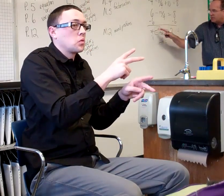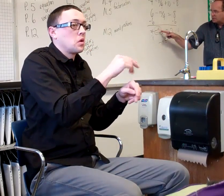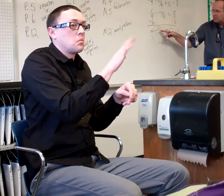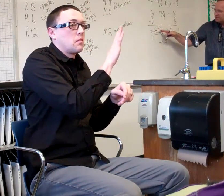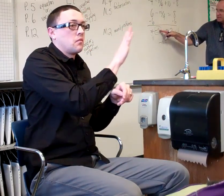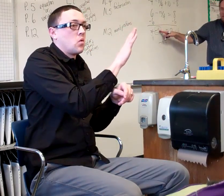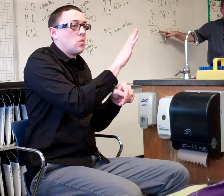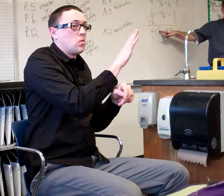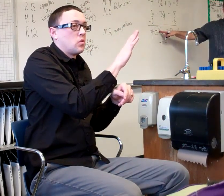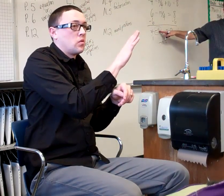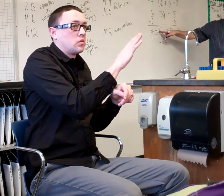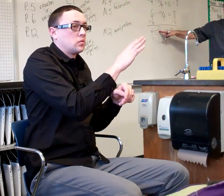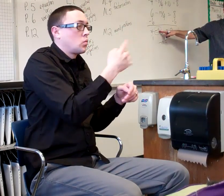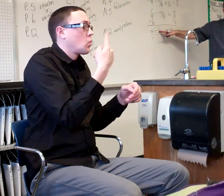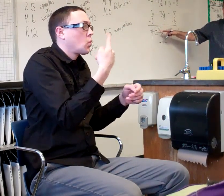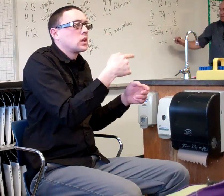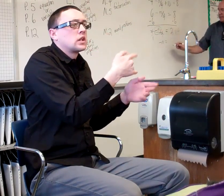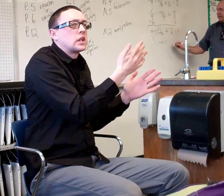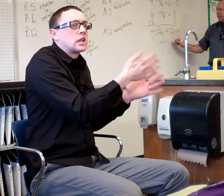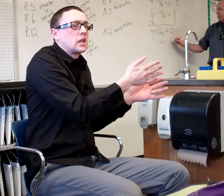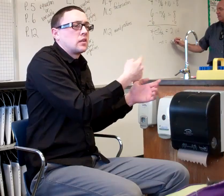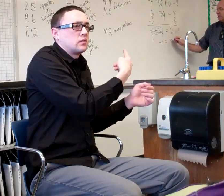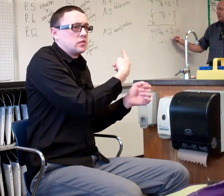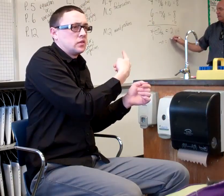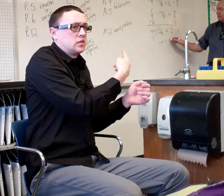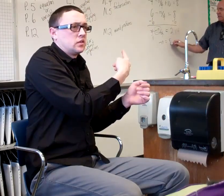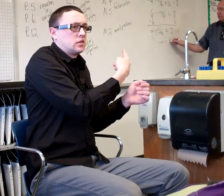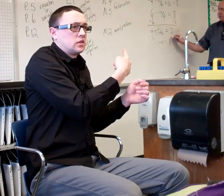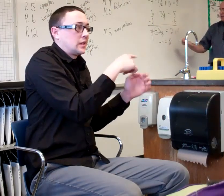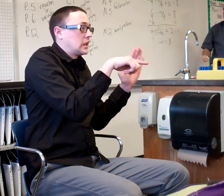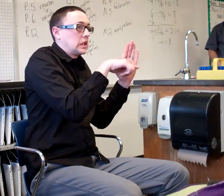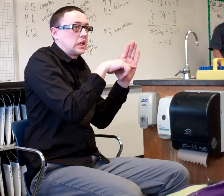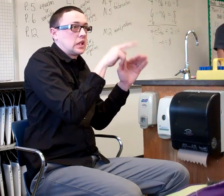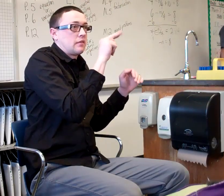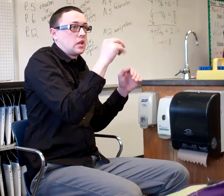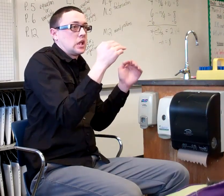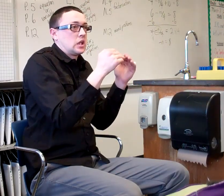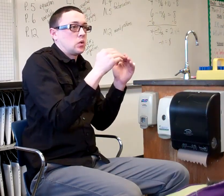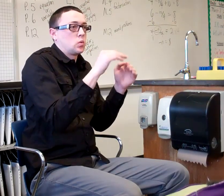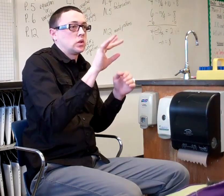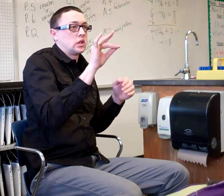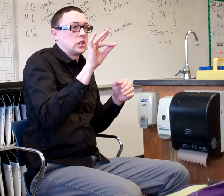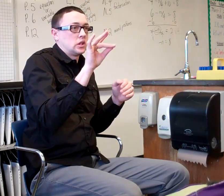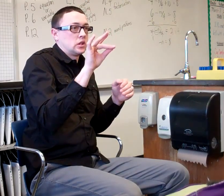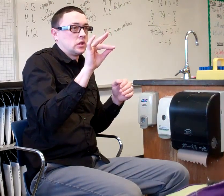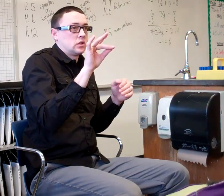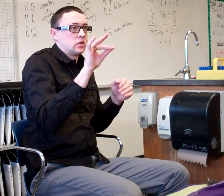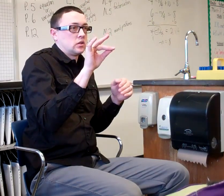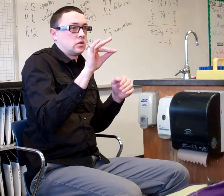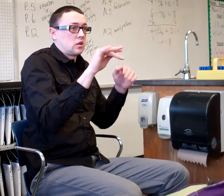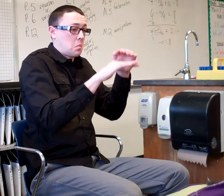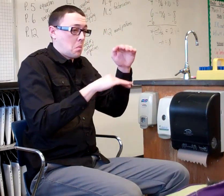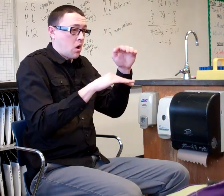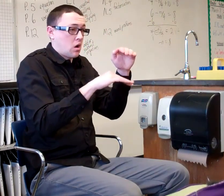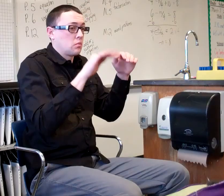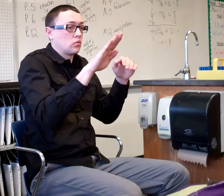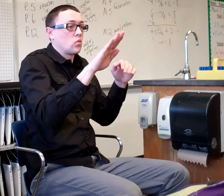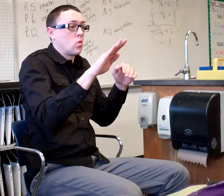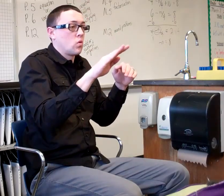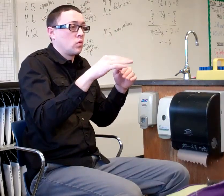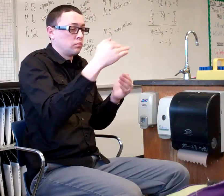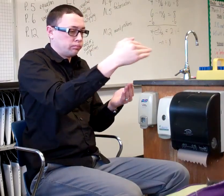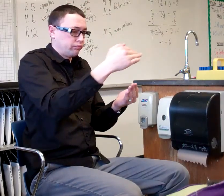out, but look at what's still left. I got a negative N equals 8. On the bottom of your handout, we didn't get